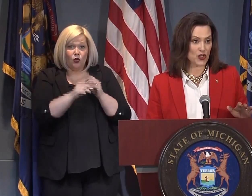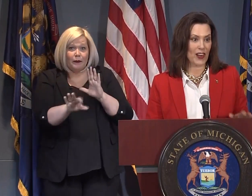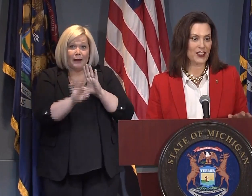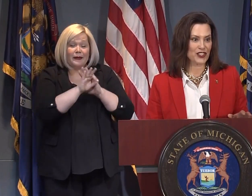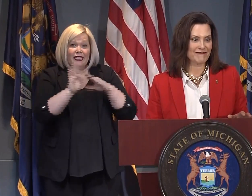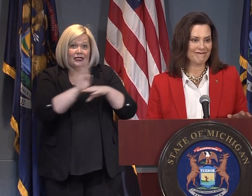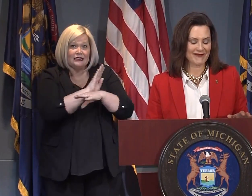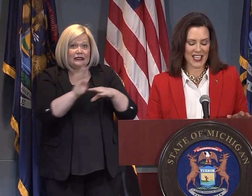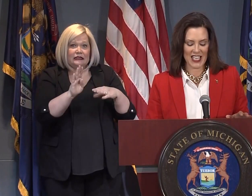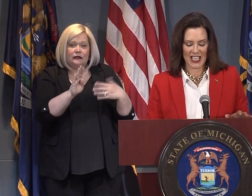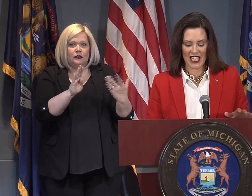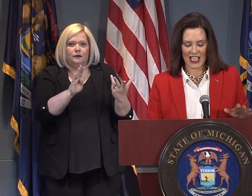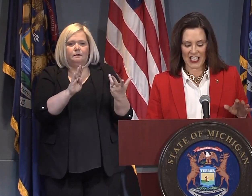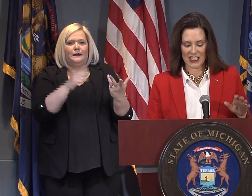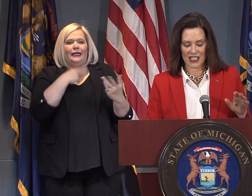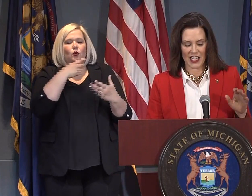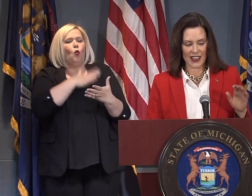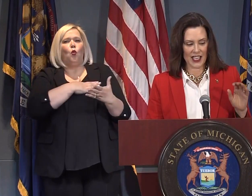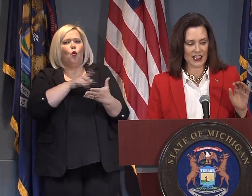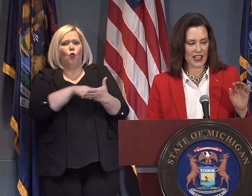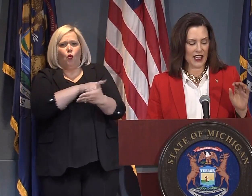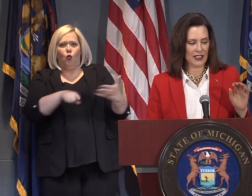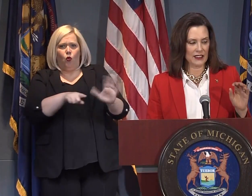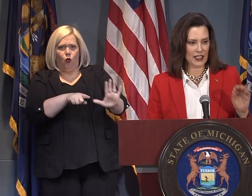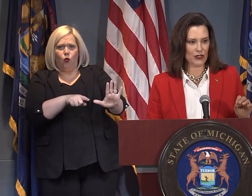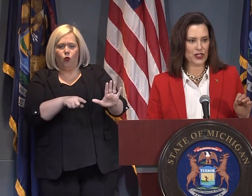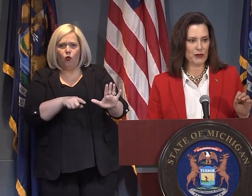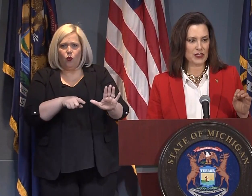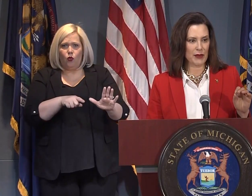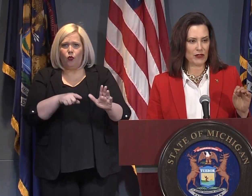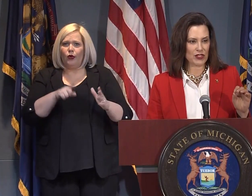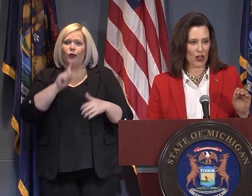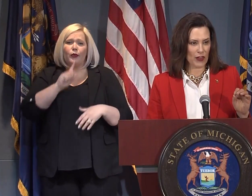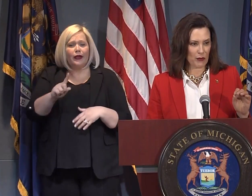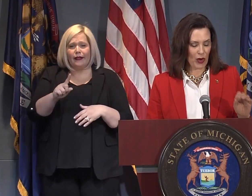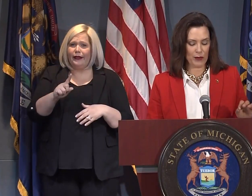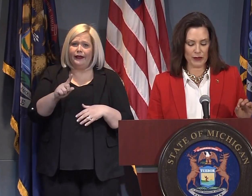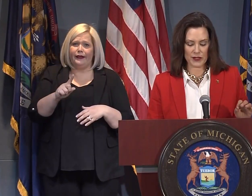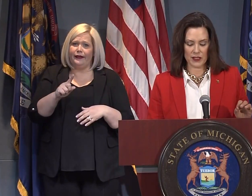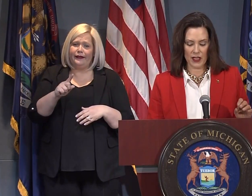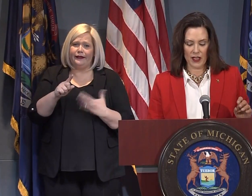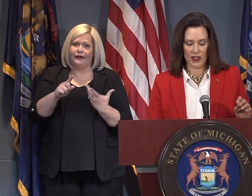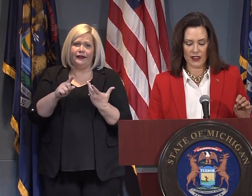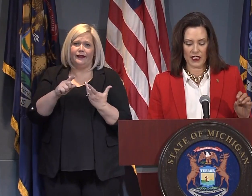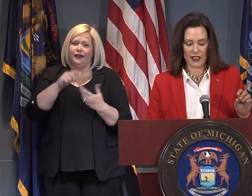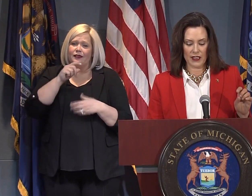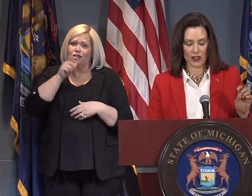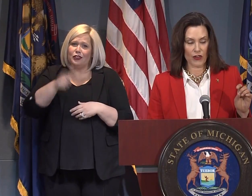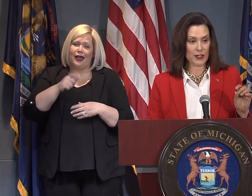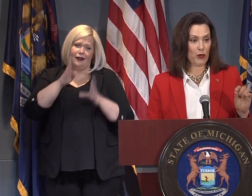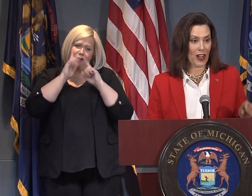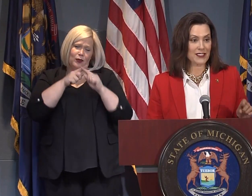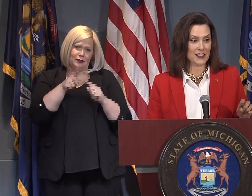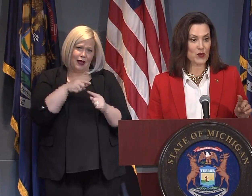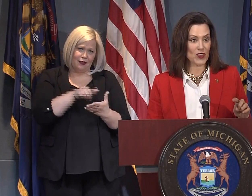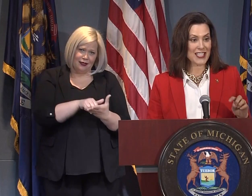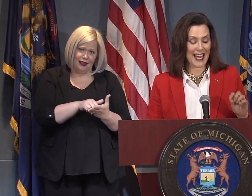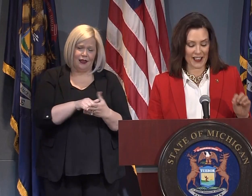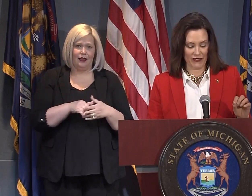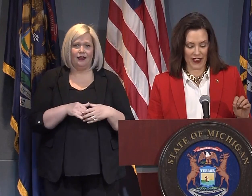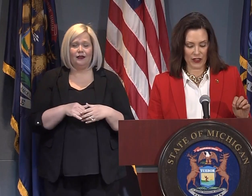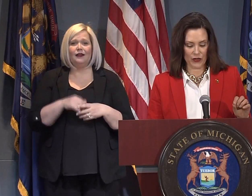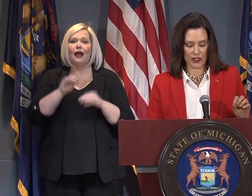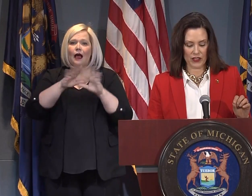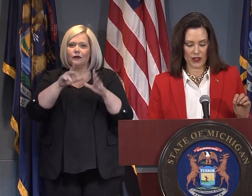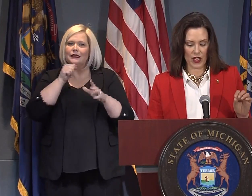unnecessary distraction, and I think that leadership is about solving problems. The correct process was